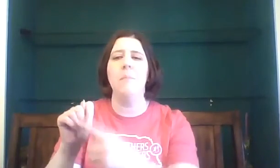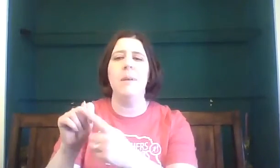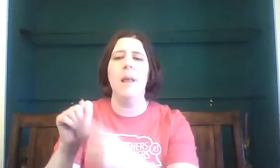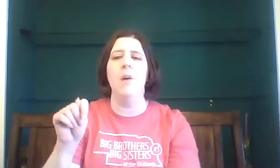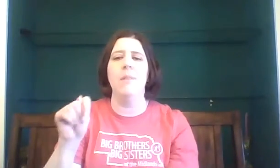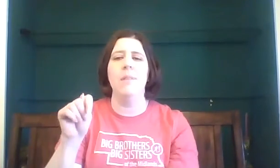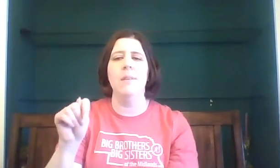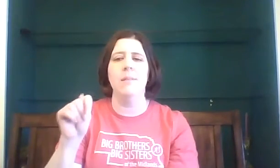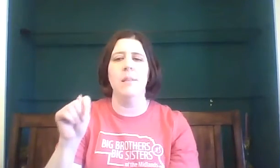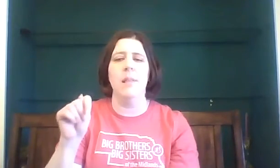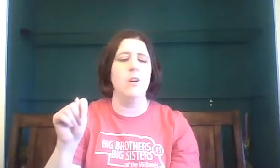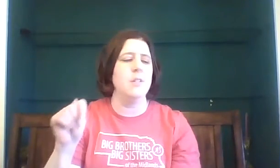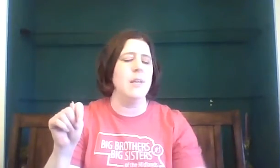and down, then this is the letter T.